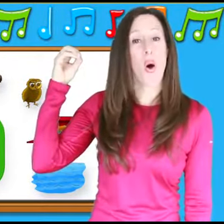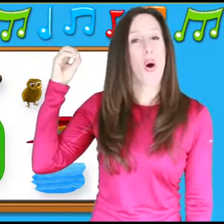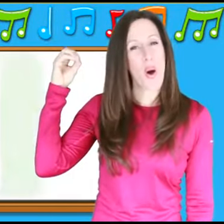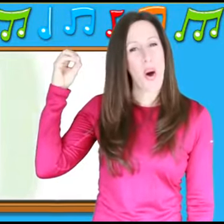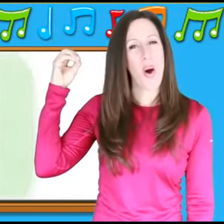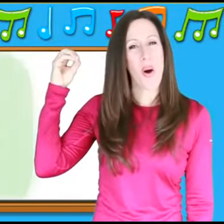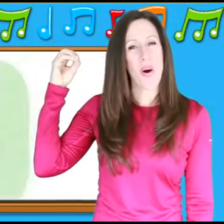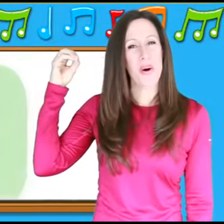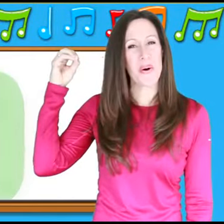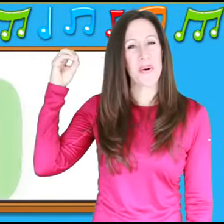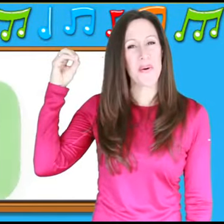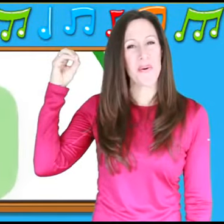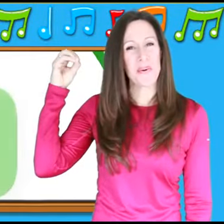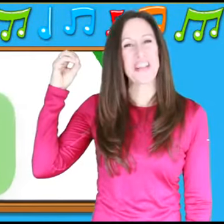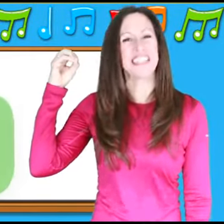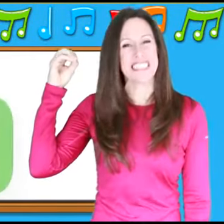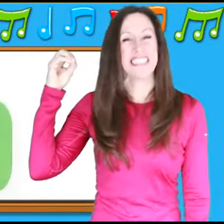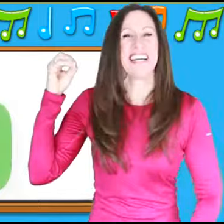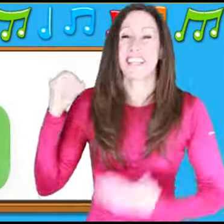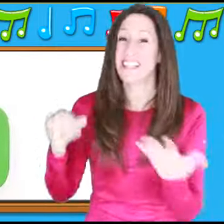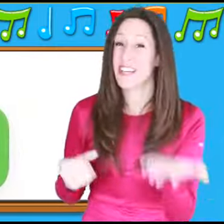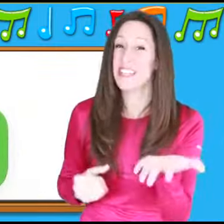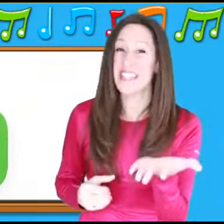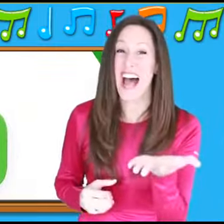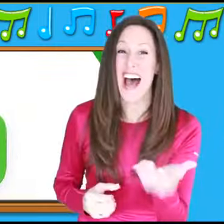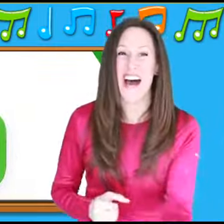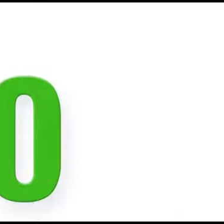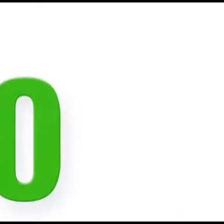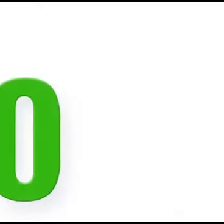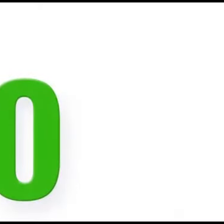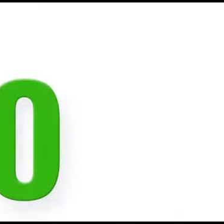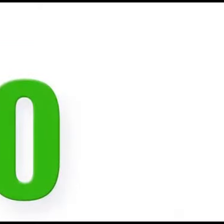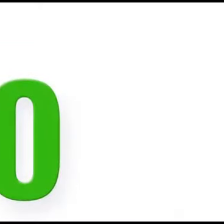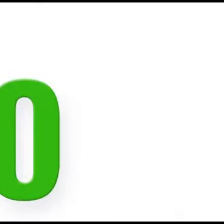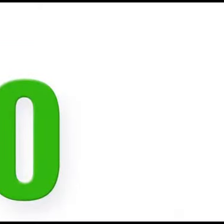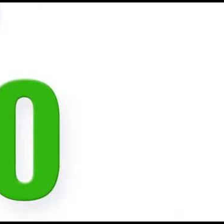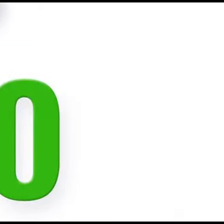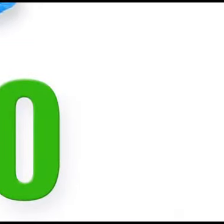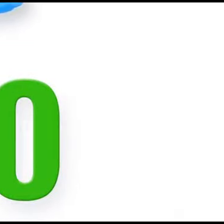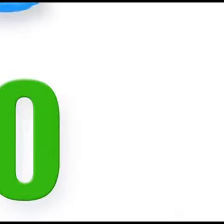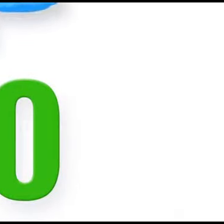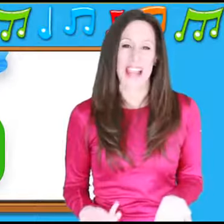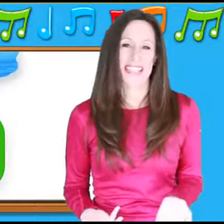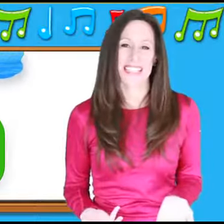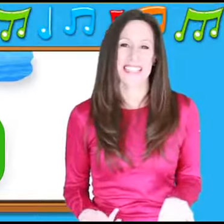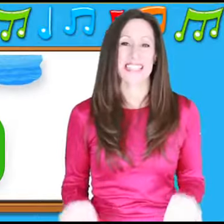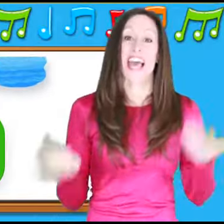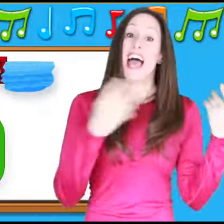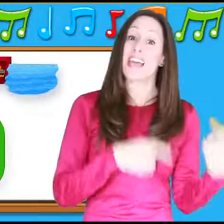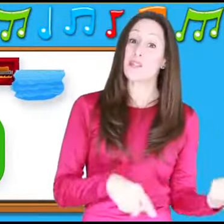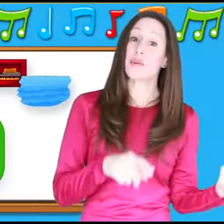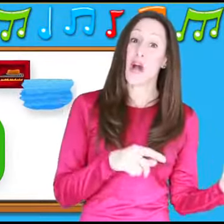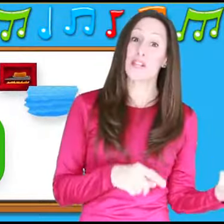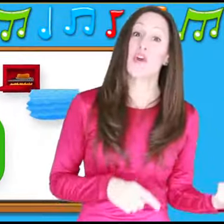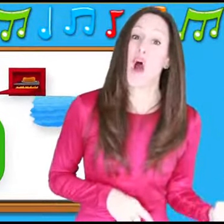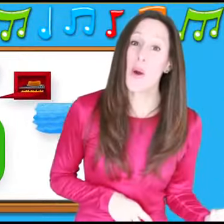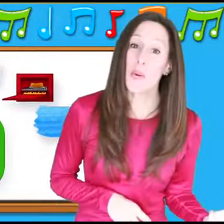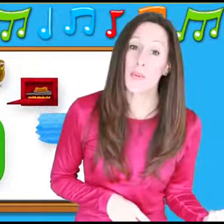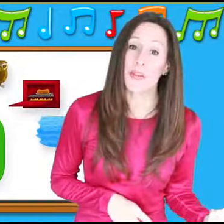job! Now you practice and do it on your own!